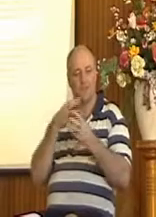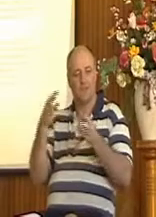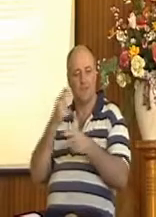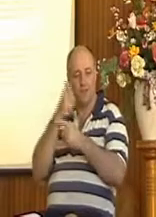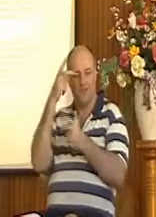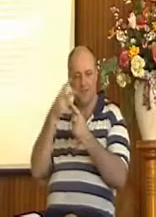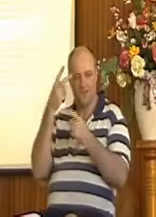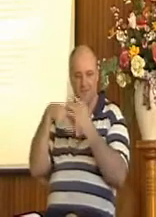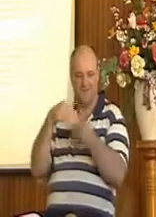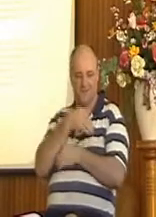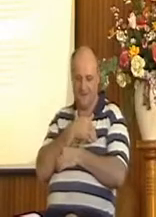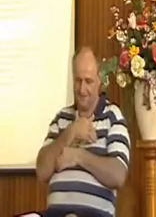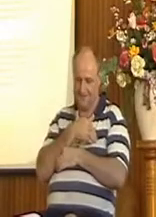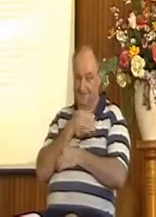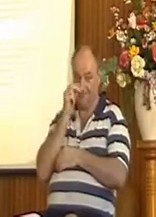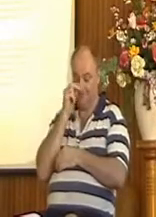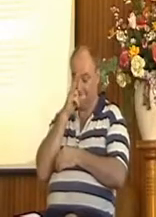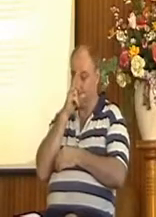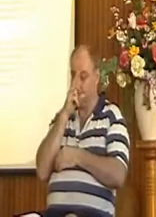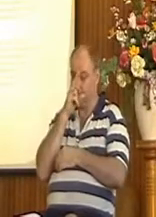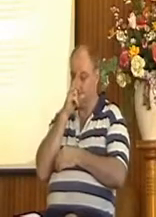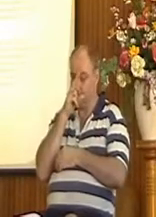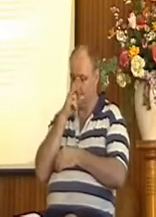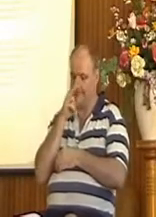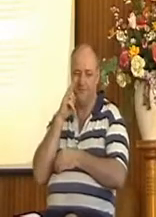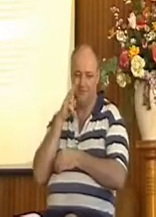Wake the dead in the vicinity of Flinders Street Station.